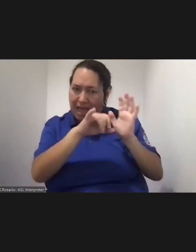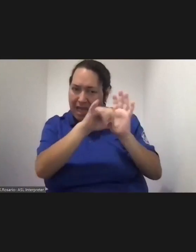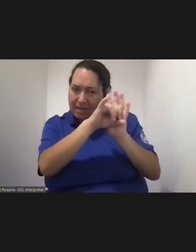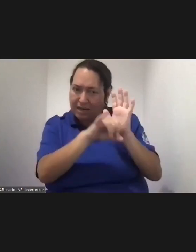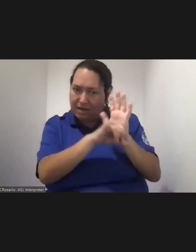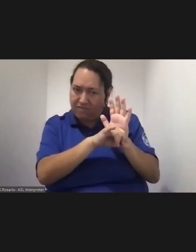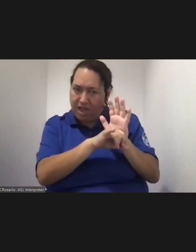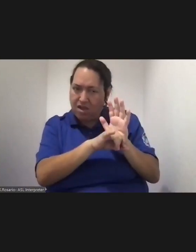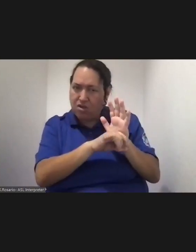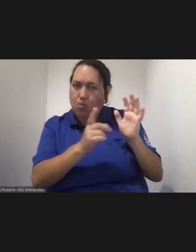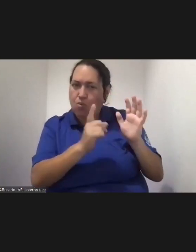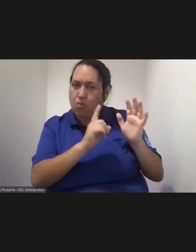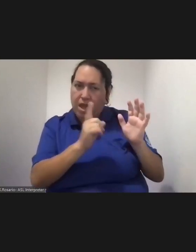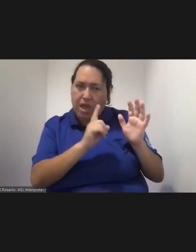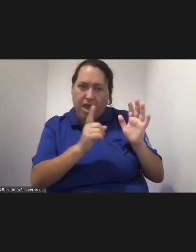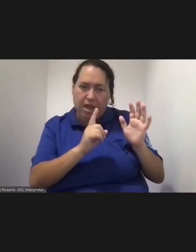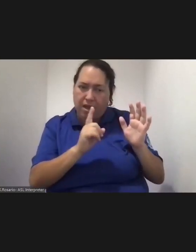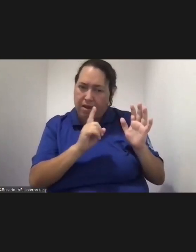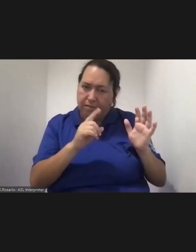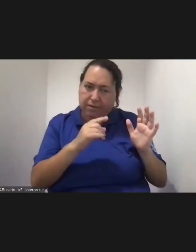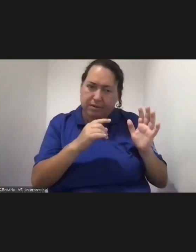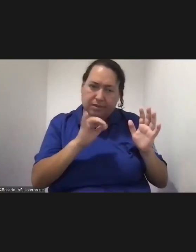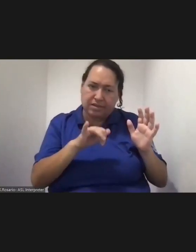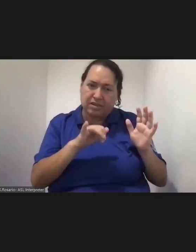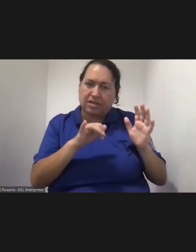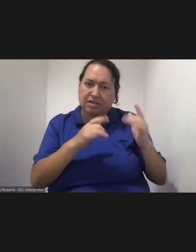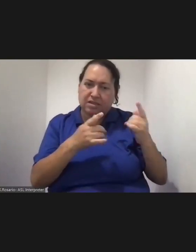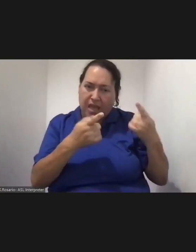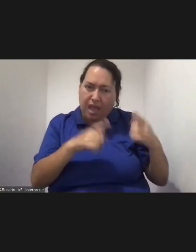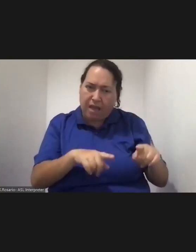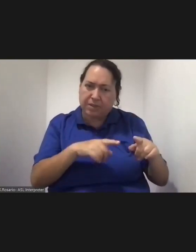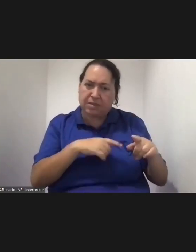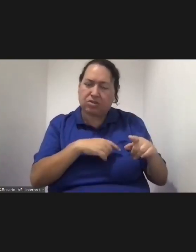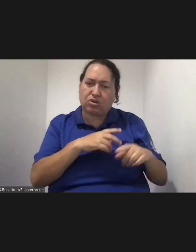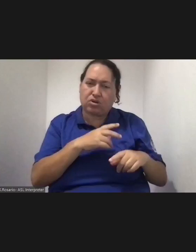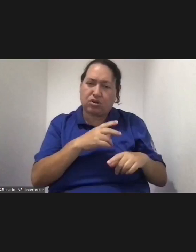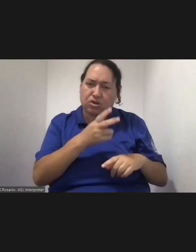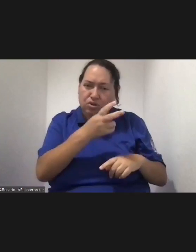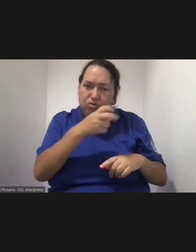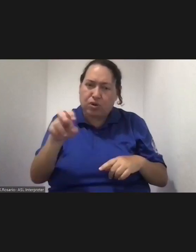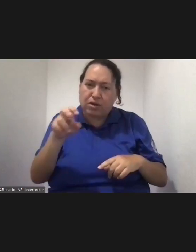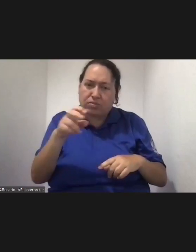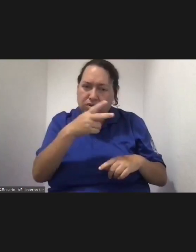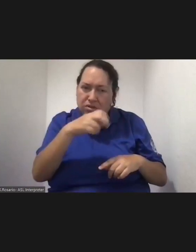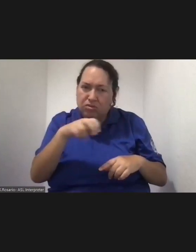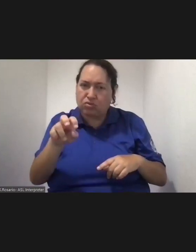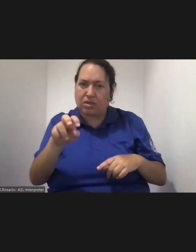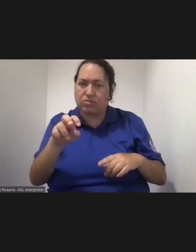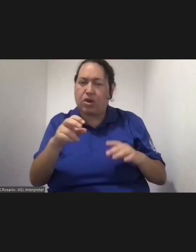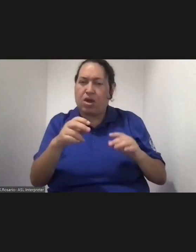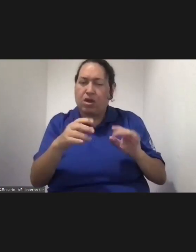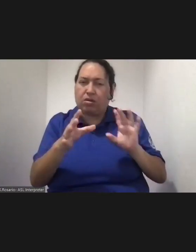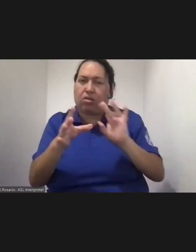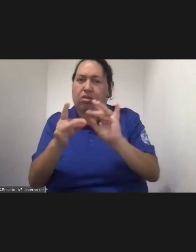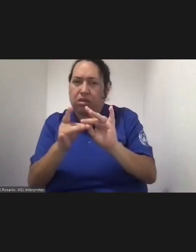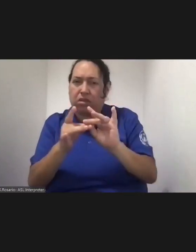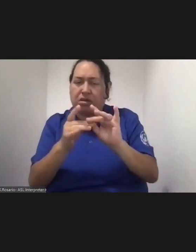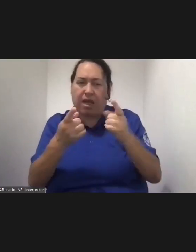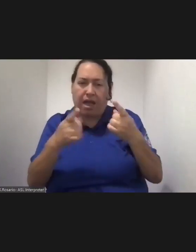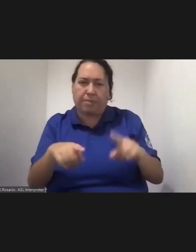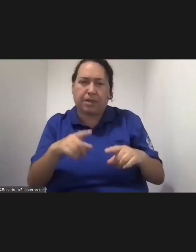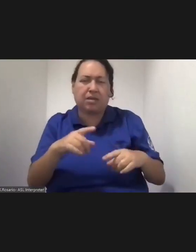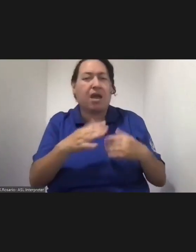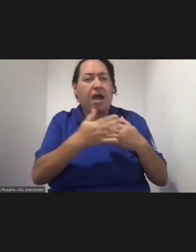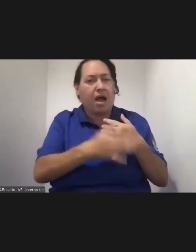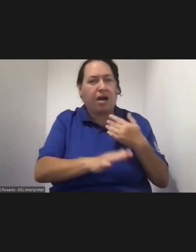the disease transmission took place. And what we realized was that after our case investigation